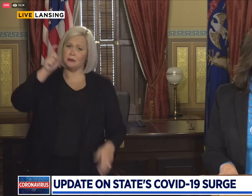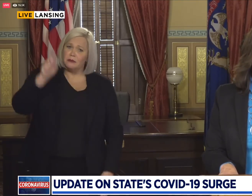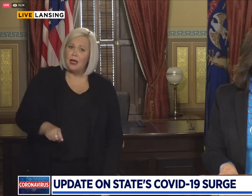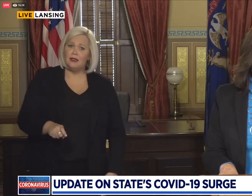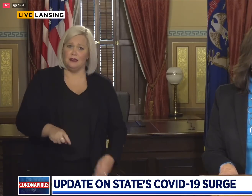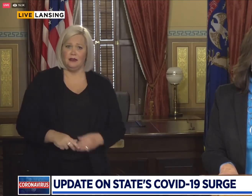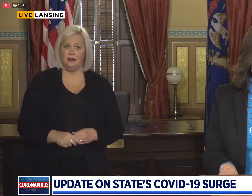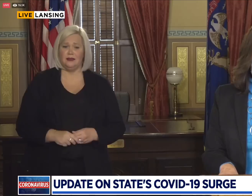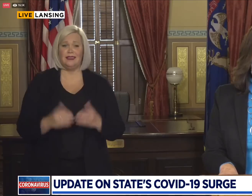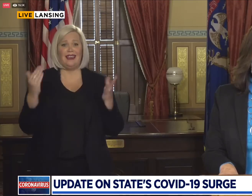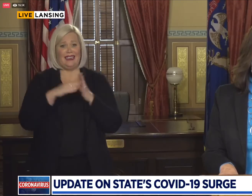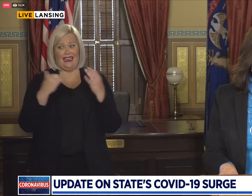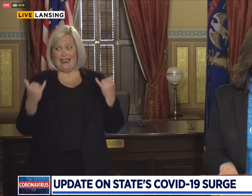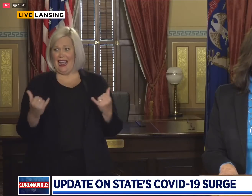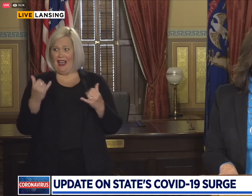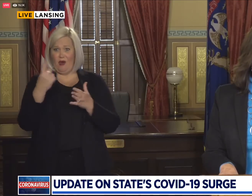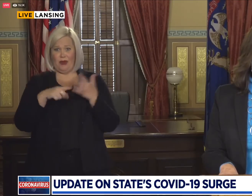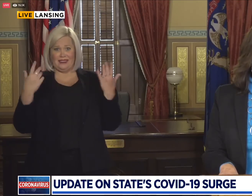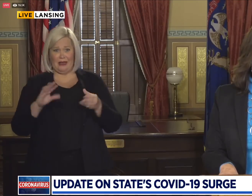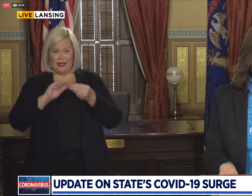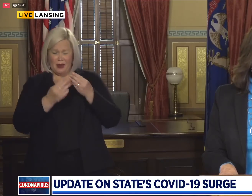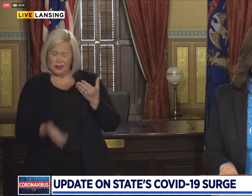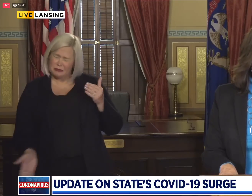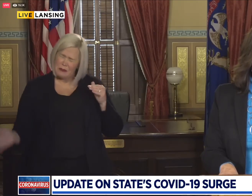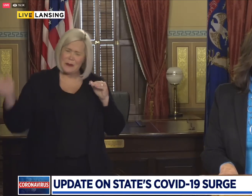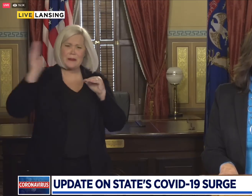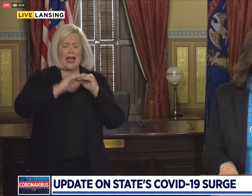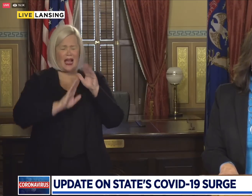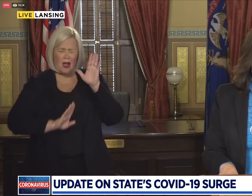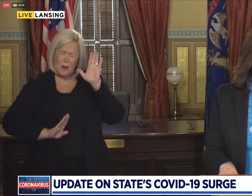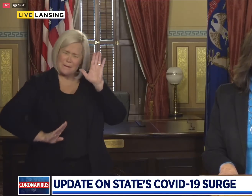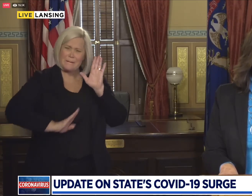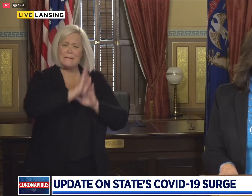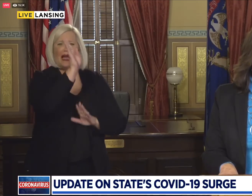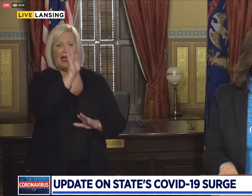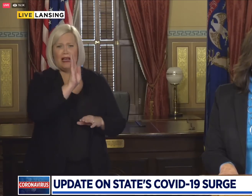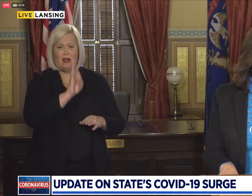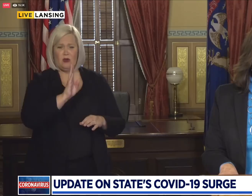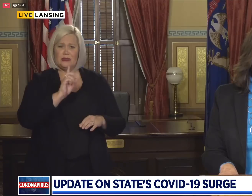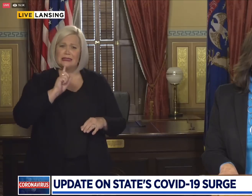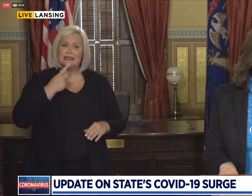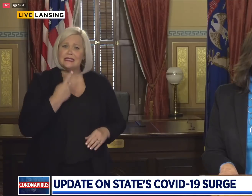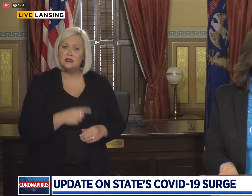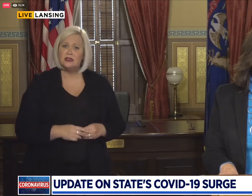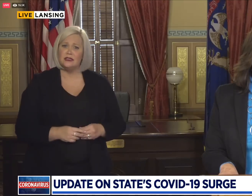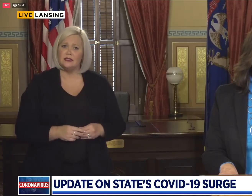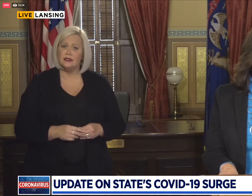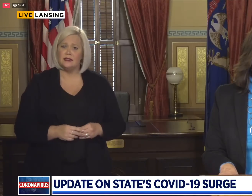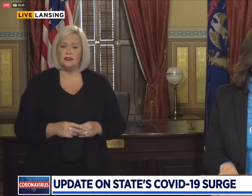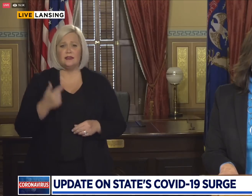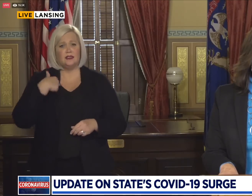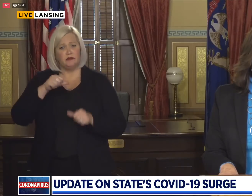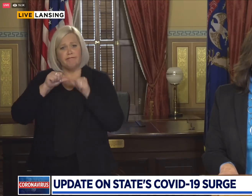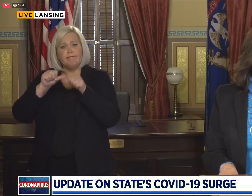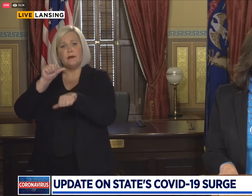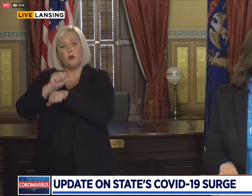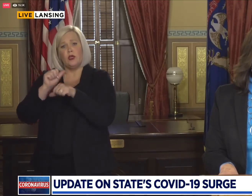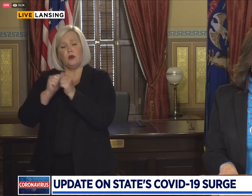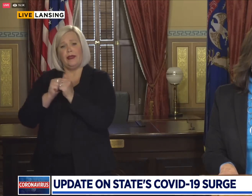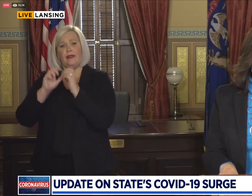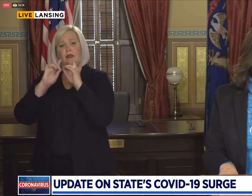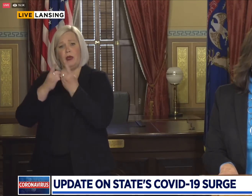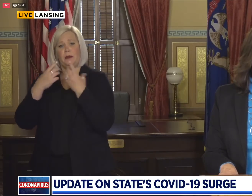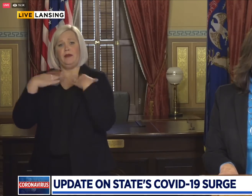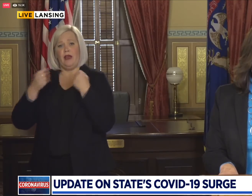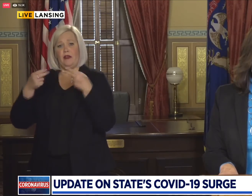on is dire and it is very serious. I will continue to work with the head of Health and Human